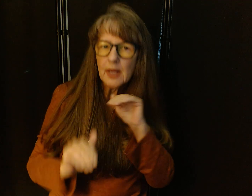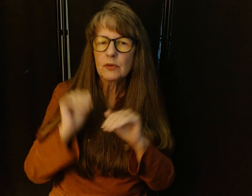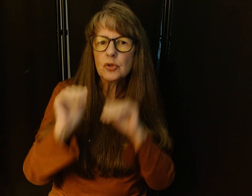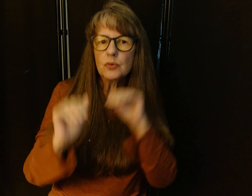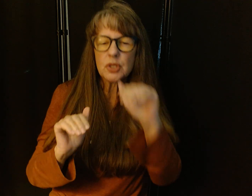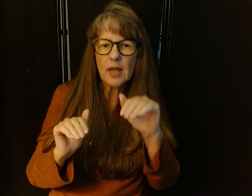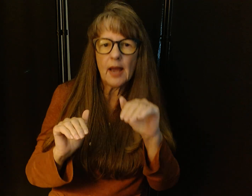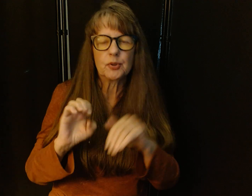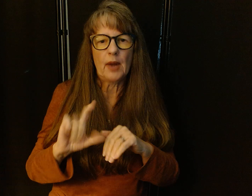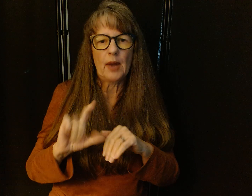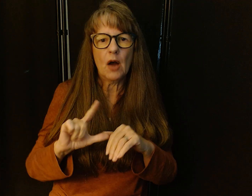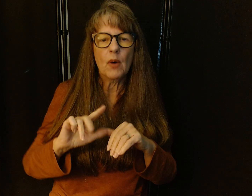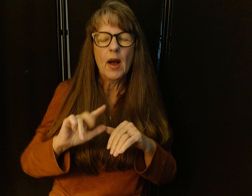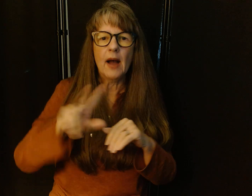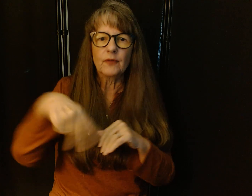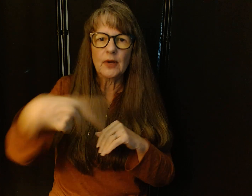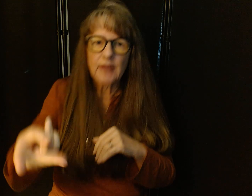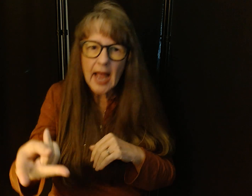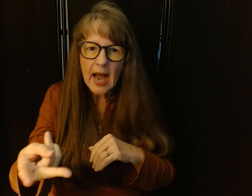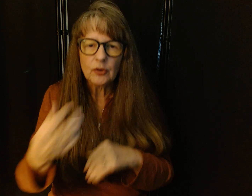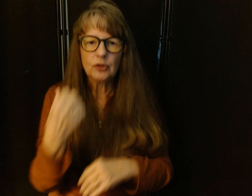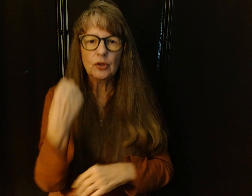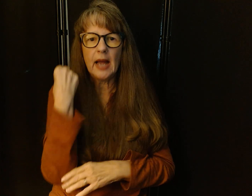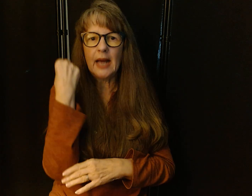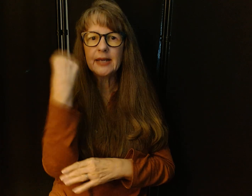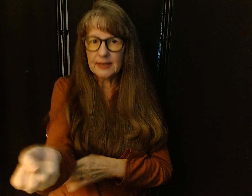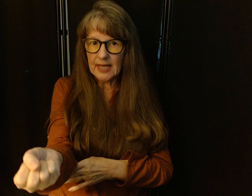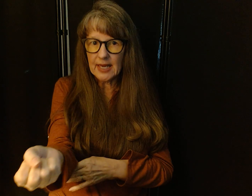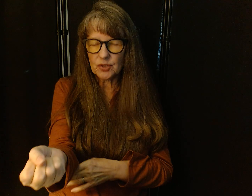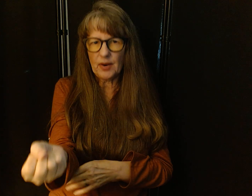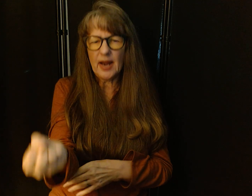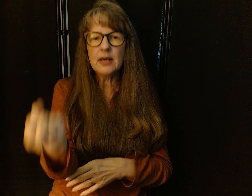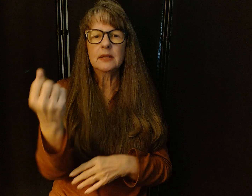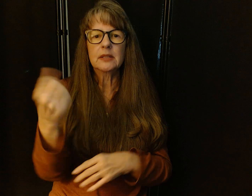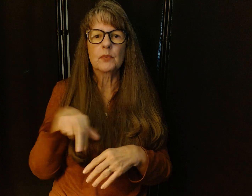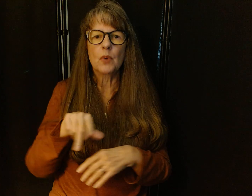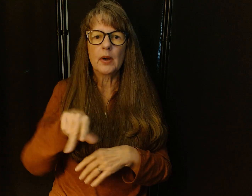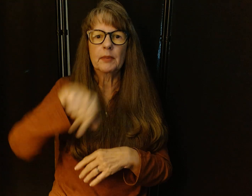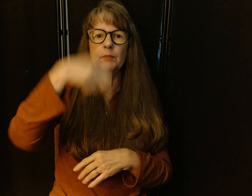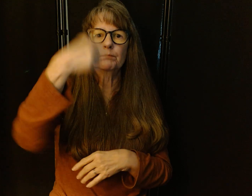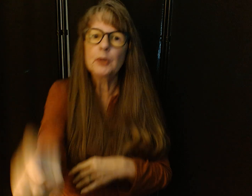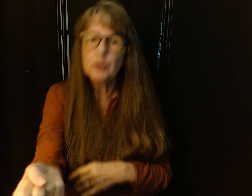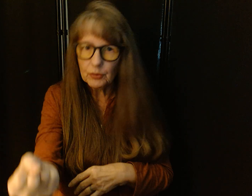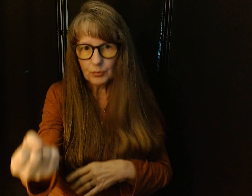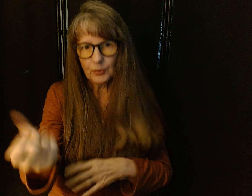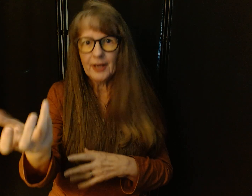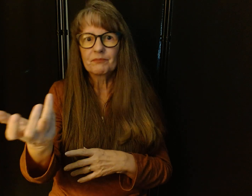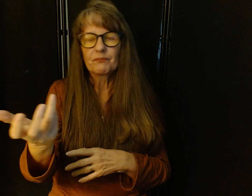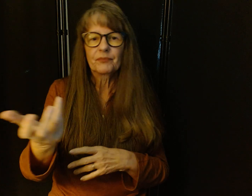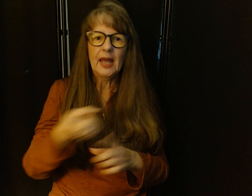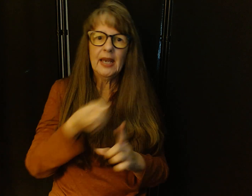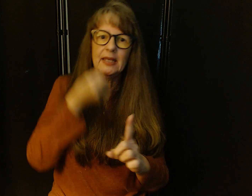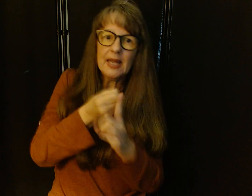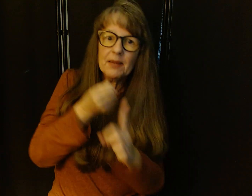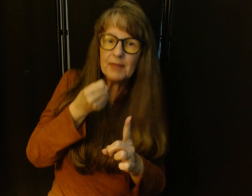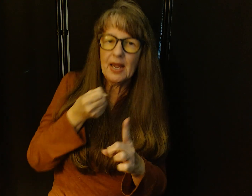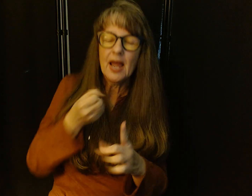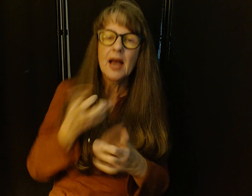do steps, or how I fell down and I did this, right? So I was walking up and boom, right? And it hit me.